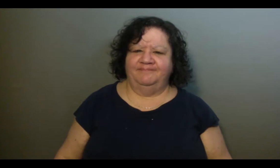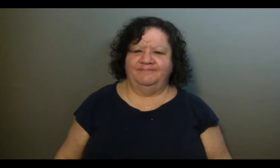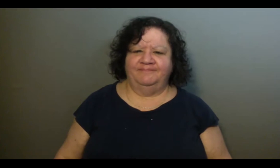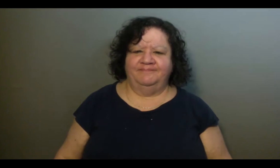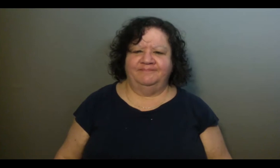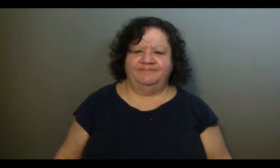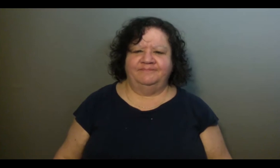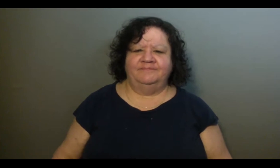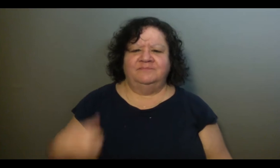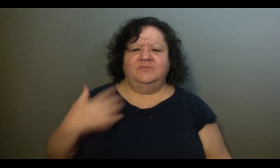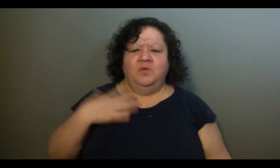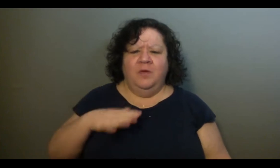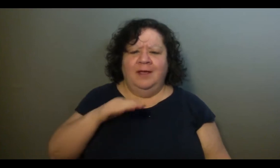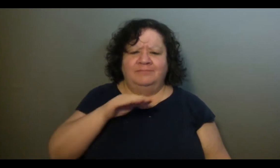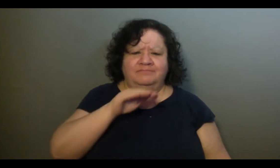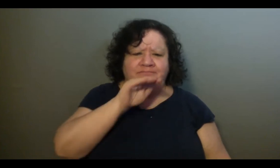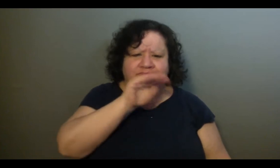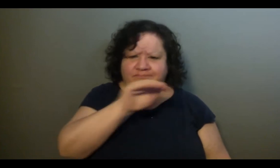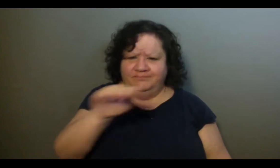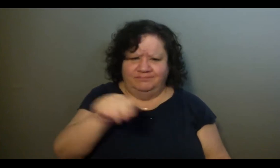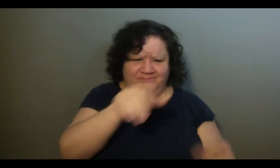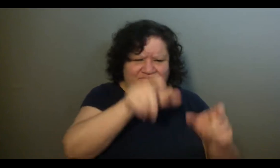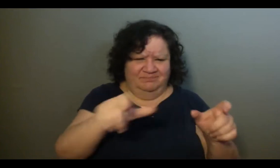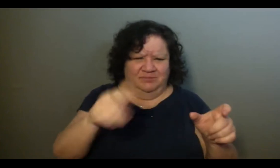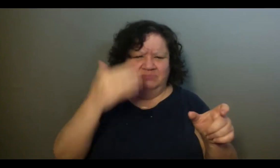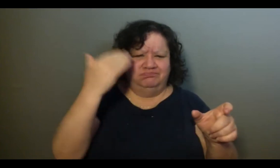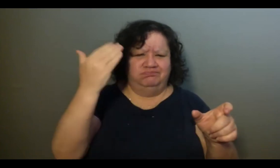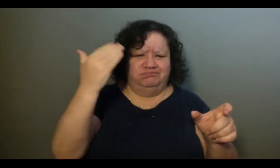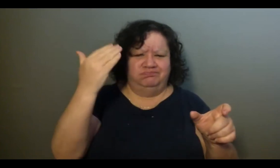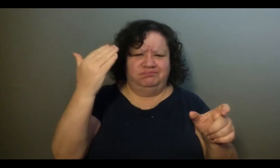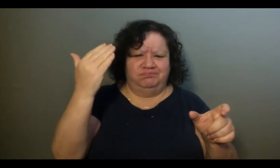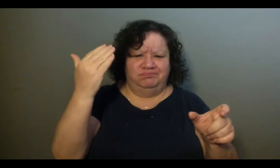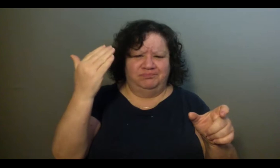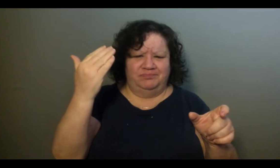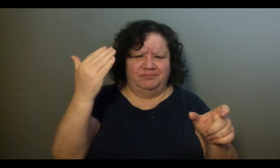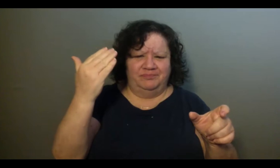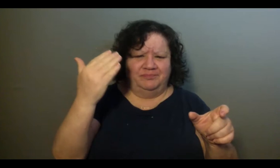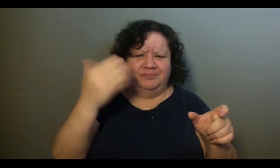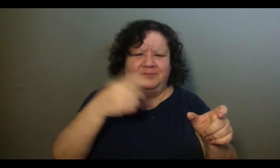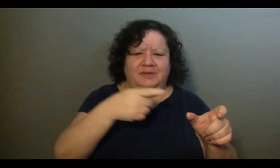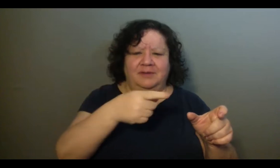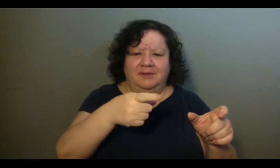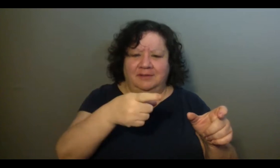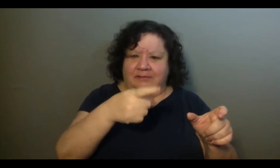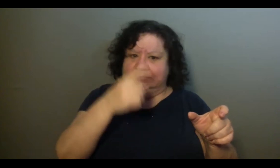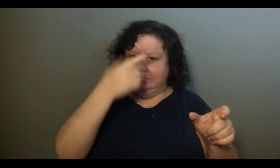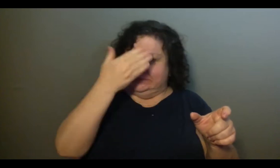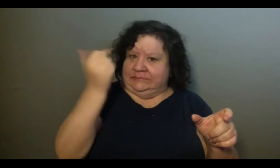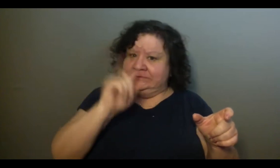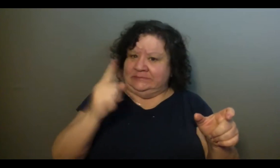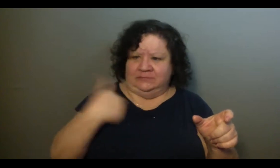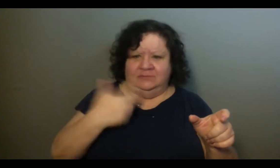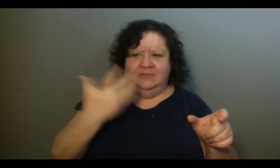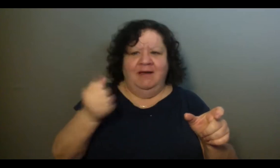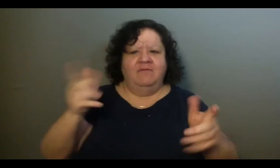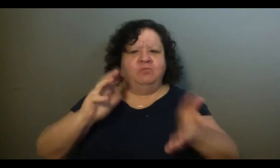want some language interpretation, international sign is available. French and English translation is also available. Please make